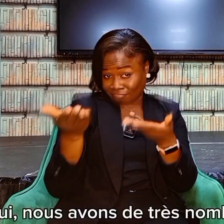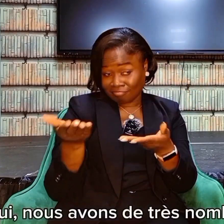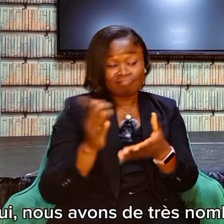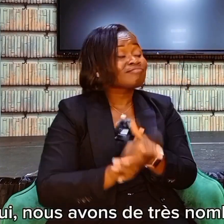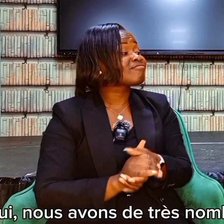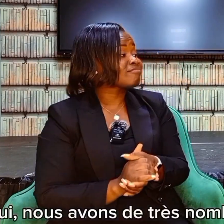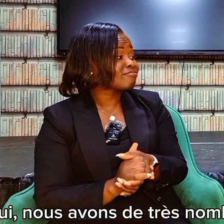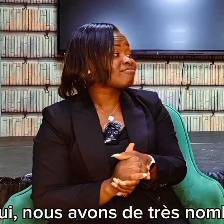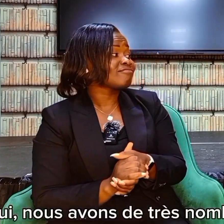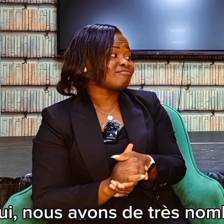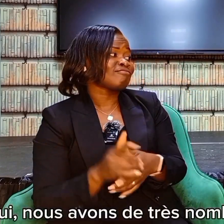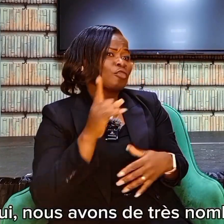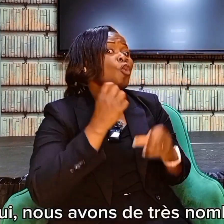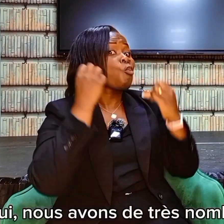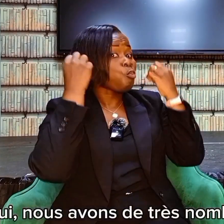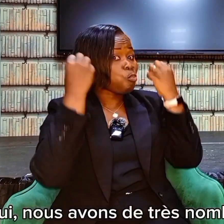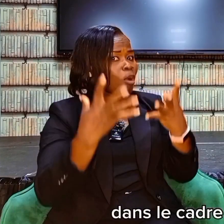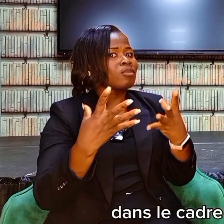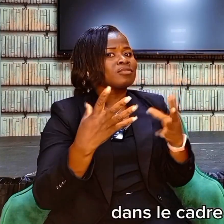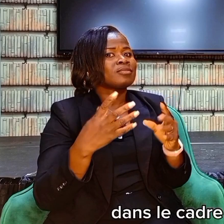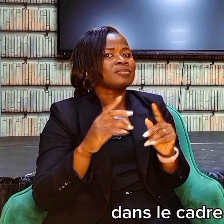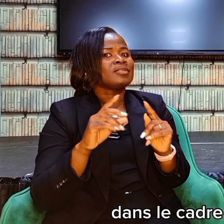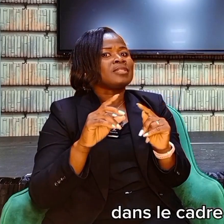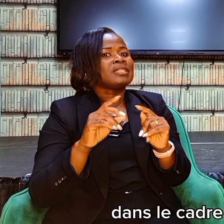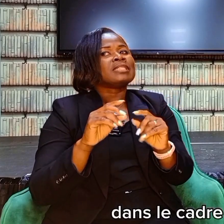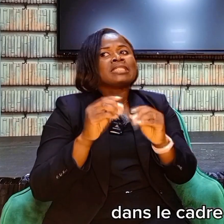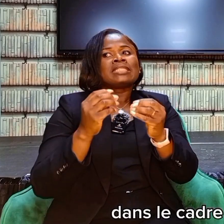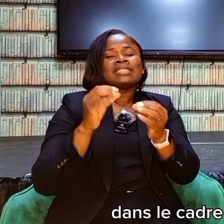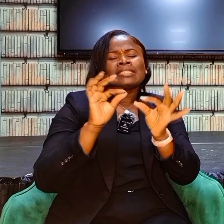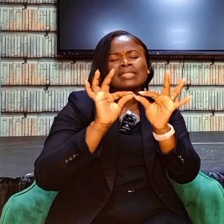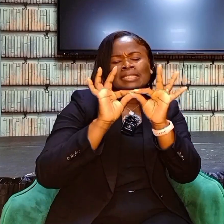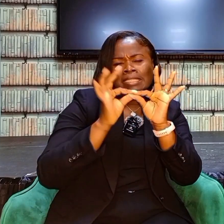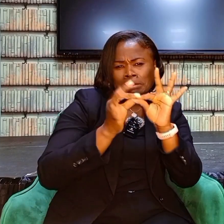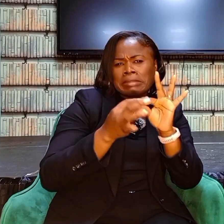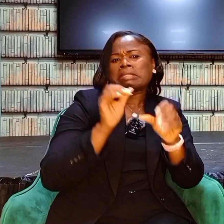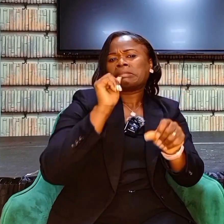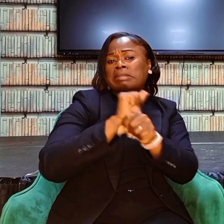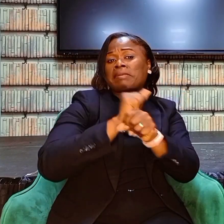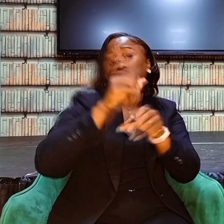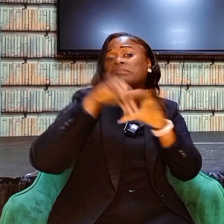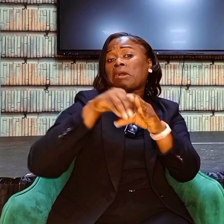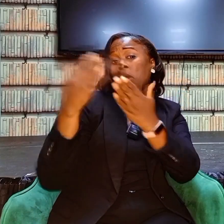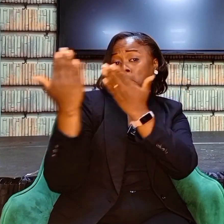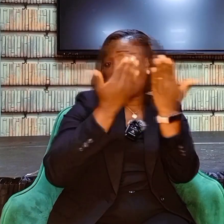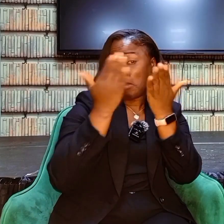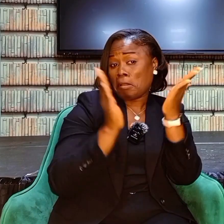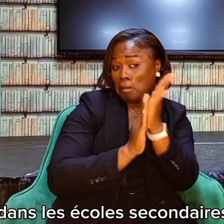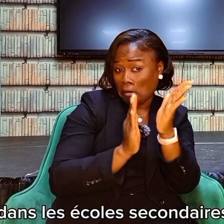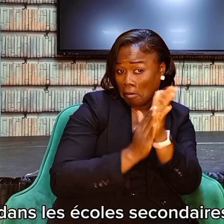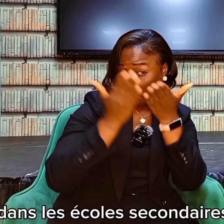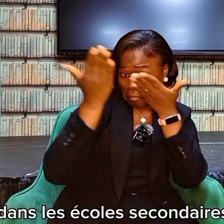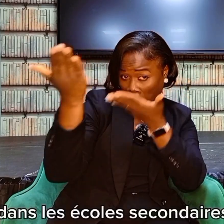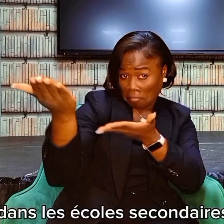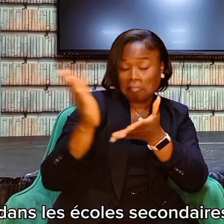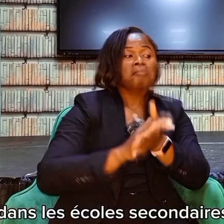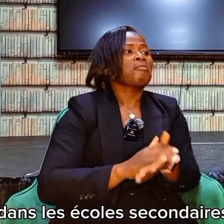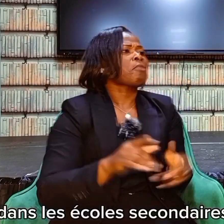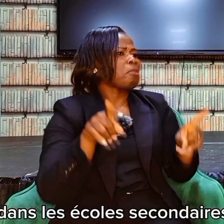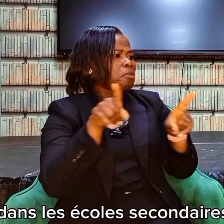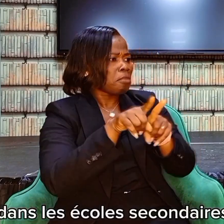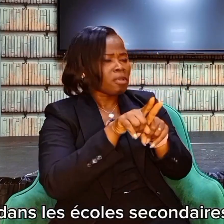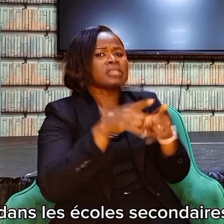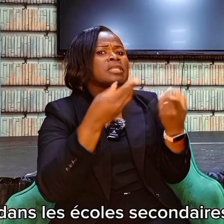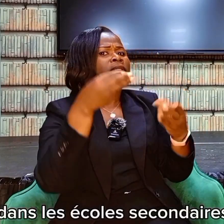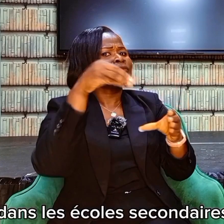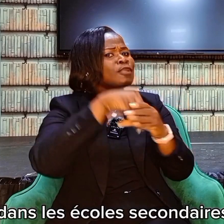Yeah, we have very many interpreters working in the education setting. In secondary schools, they